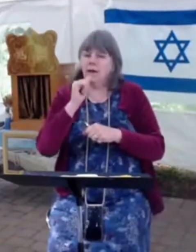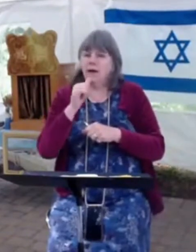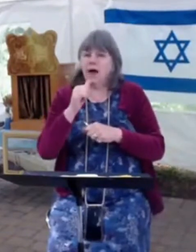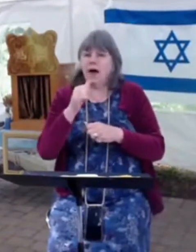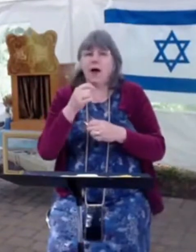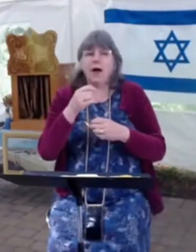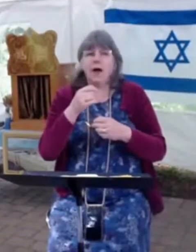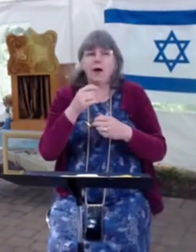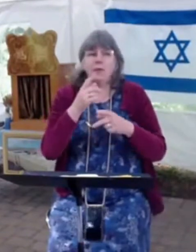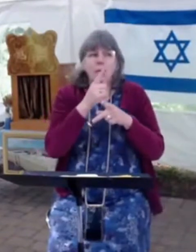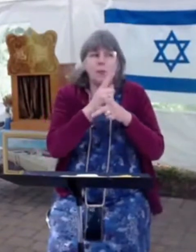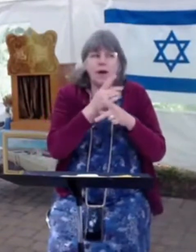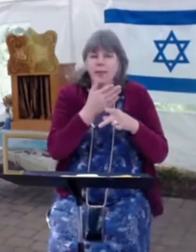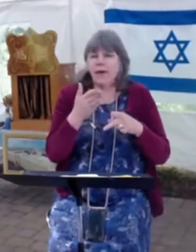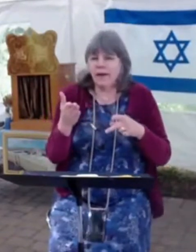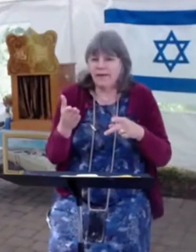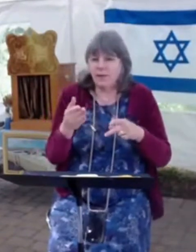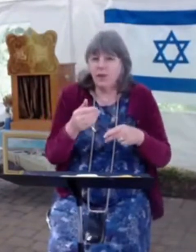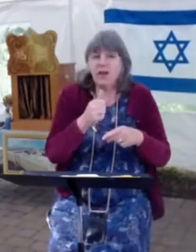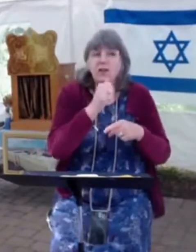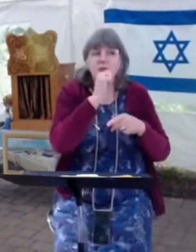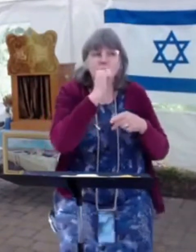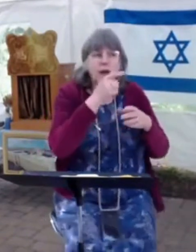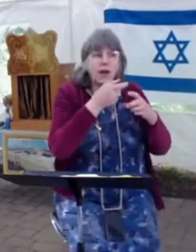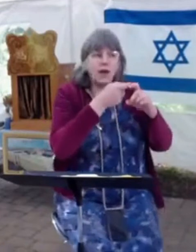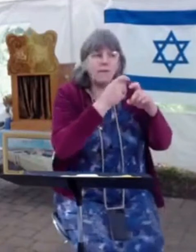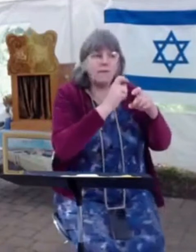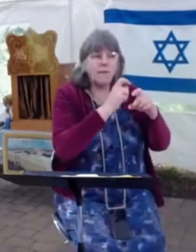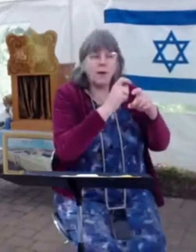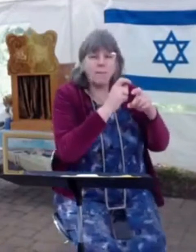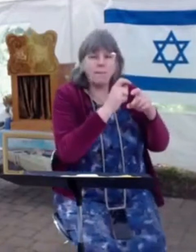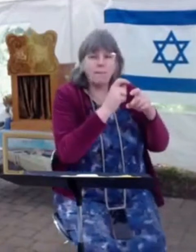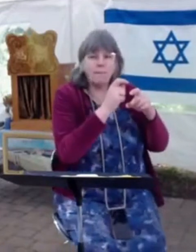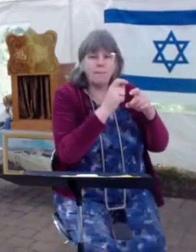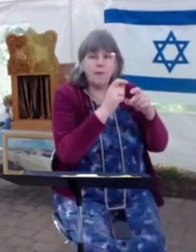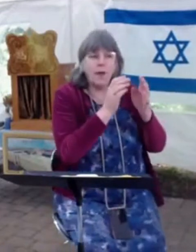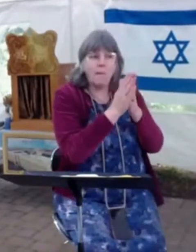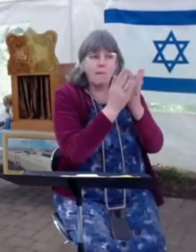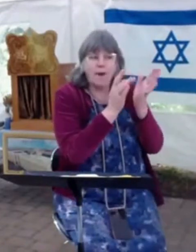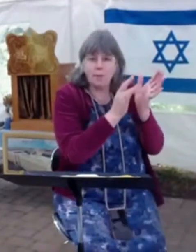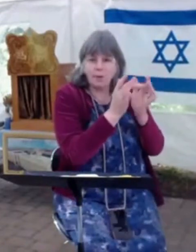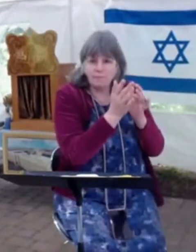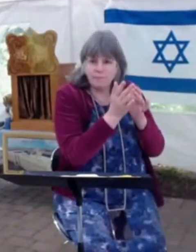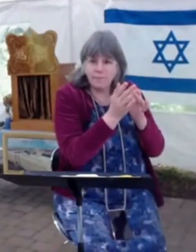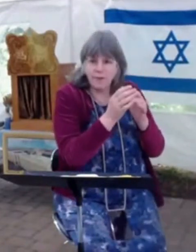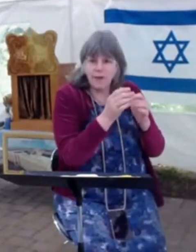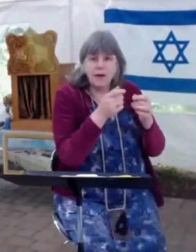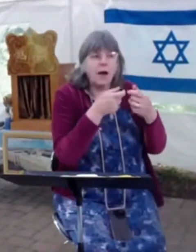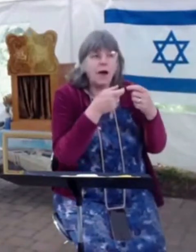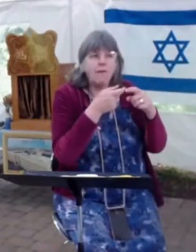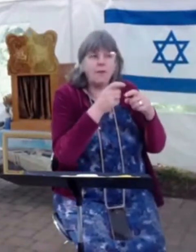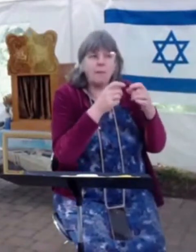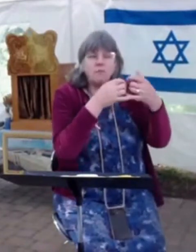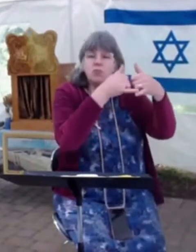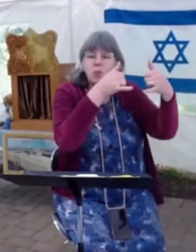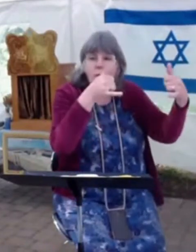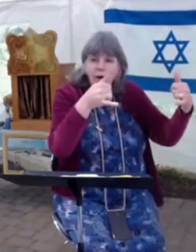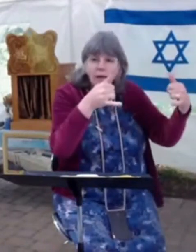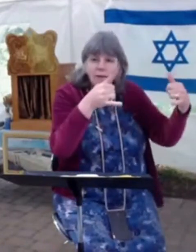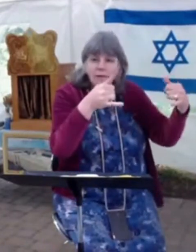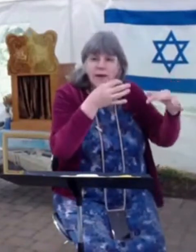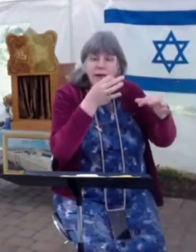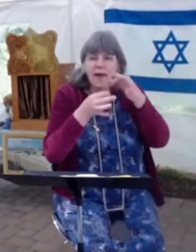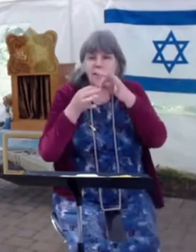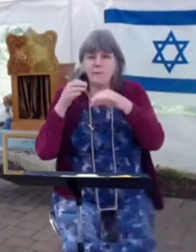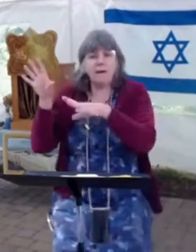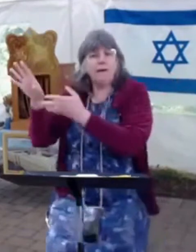things. If we drink from a fountain of anger, division, factionalism, and listening to